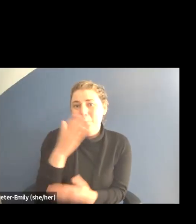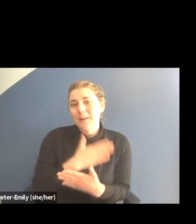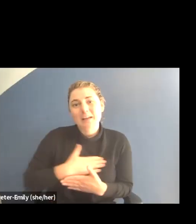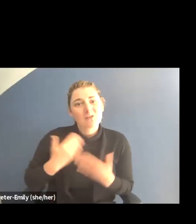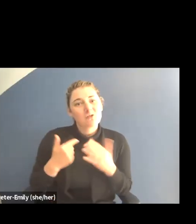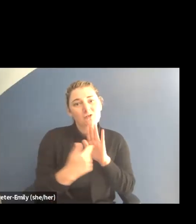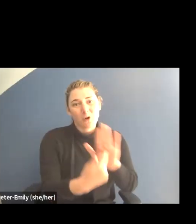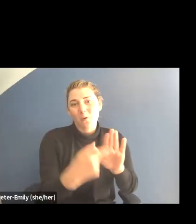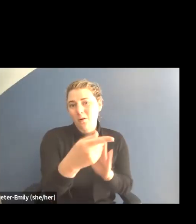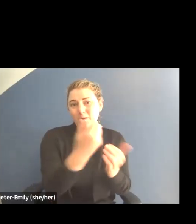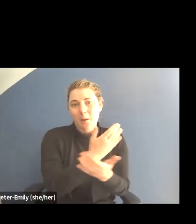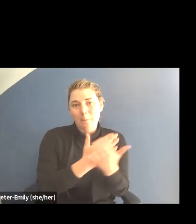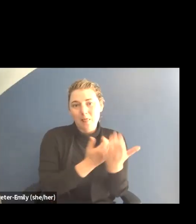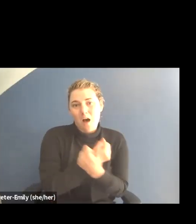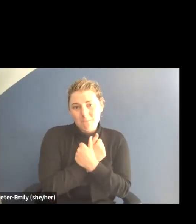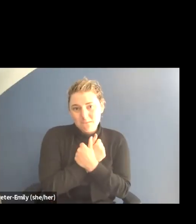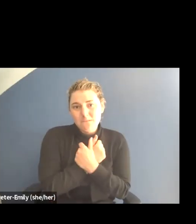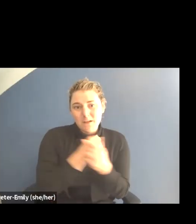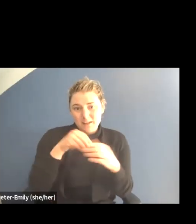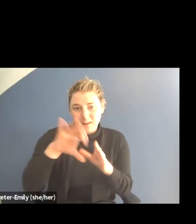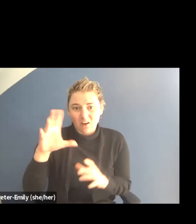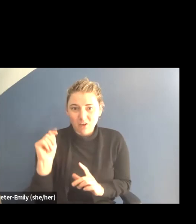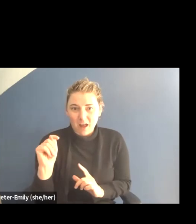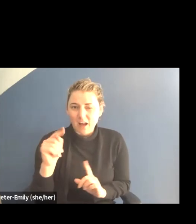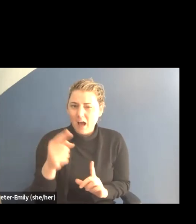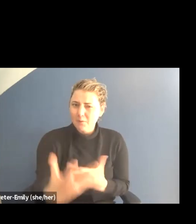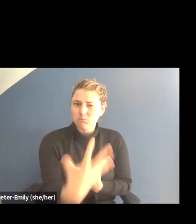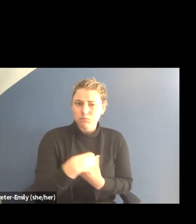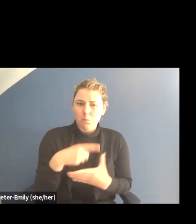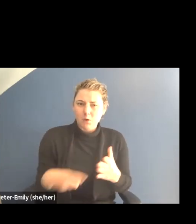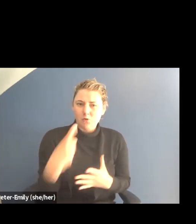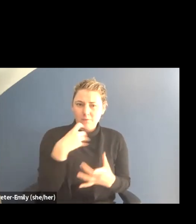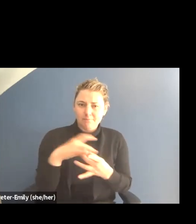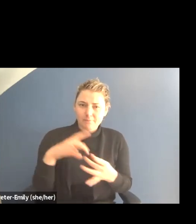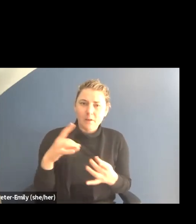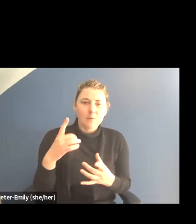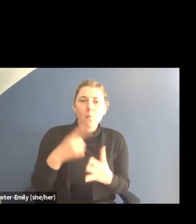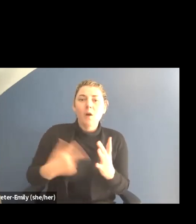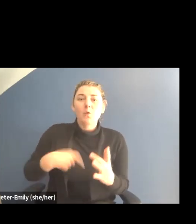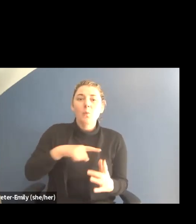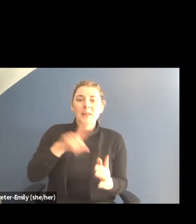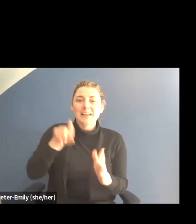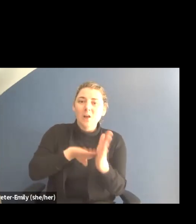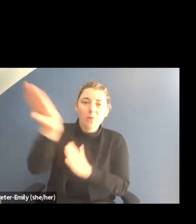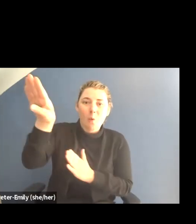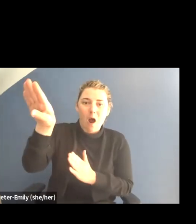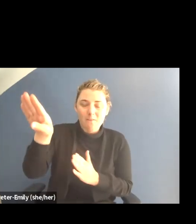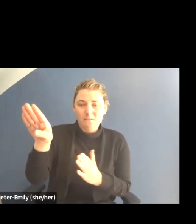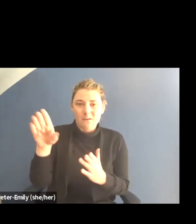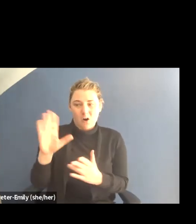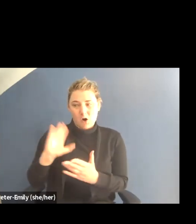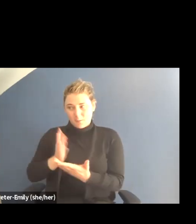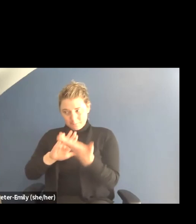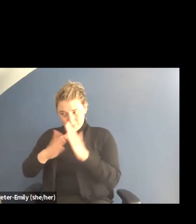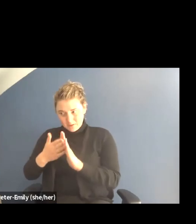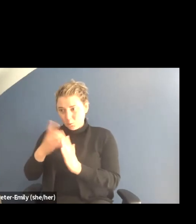carrying with me what you just said. What do we need to thrive? But what do the communities we serve need to thrive? And we're just